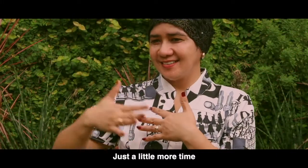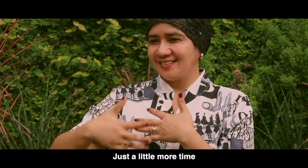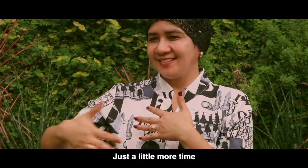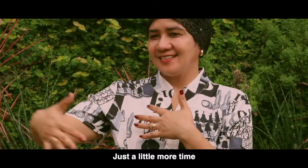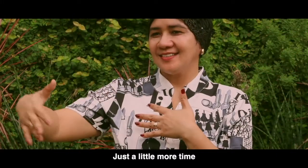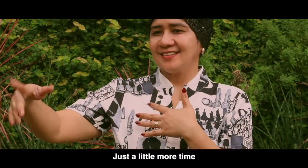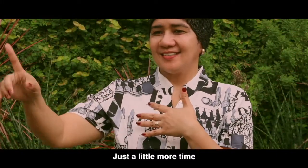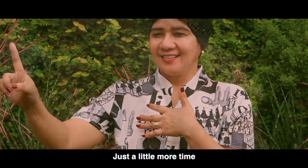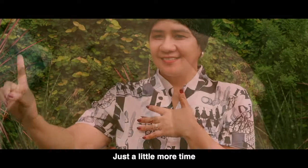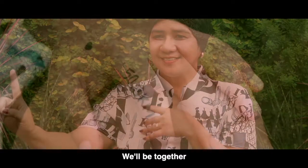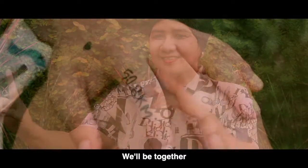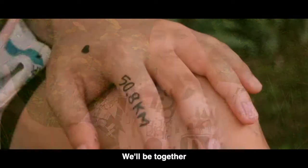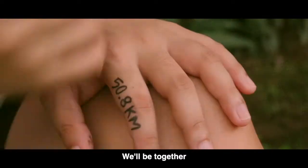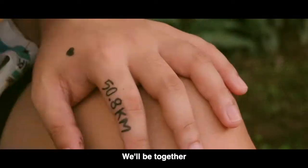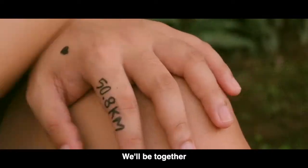We'll be together